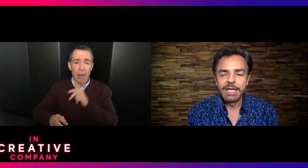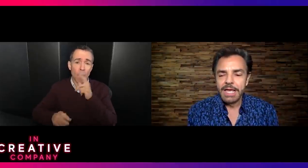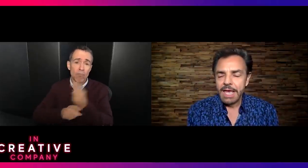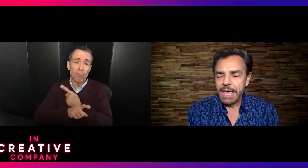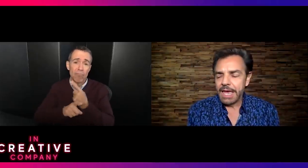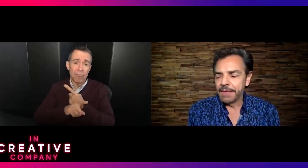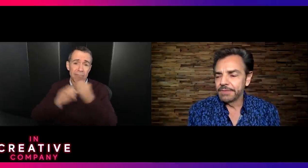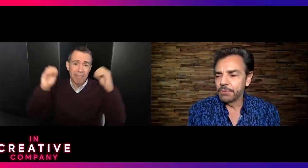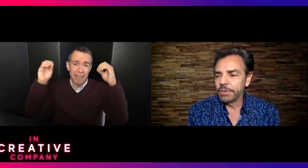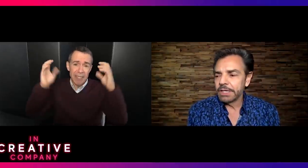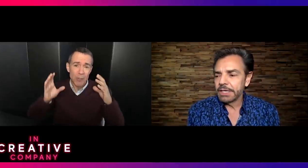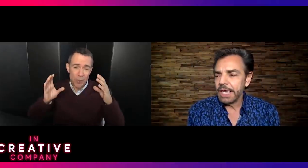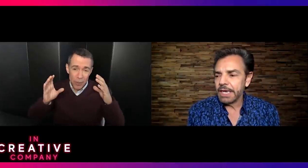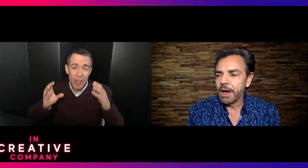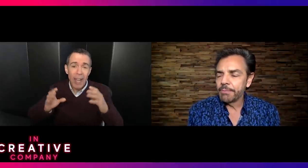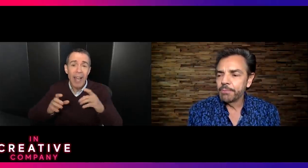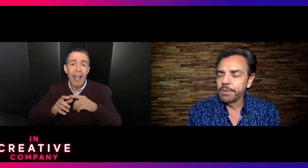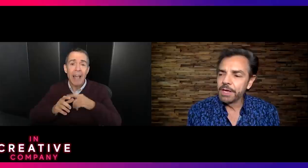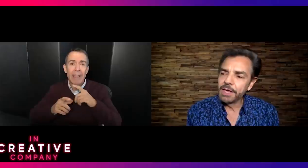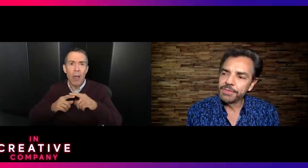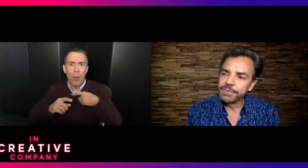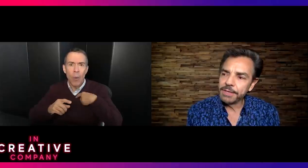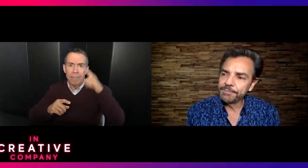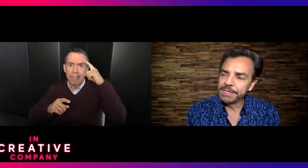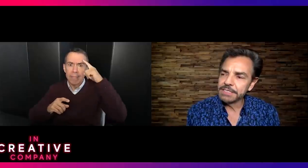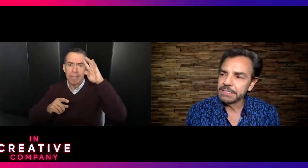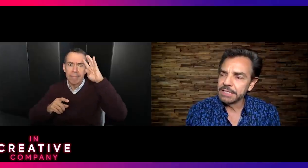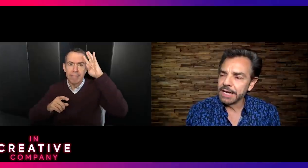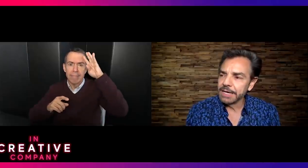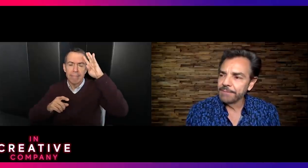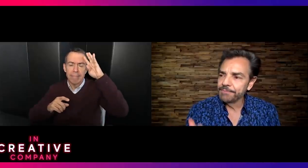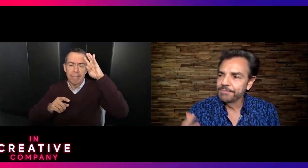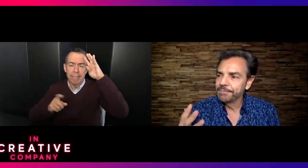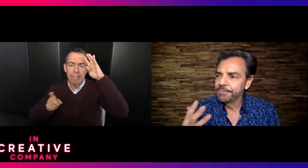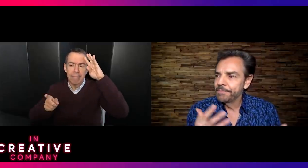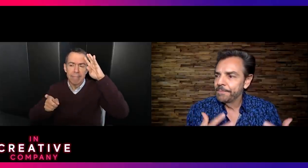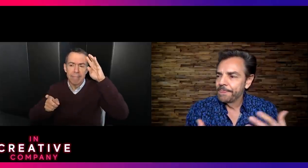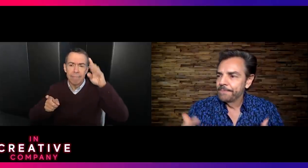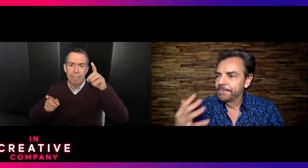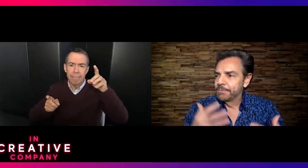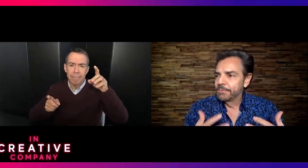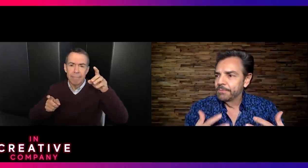teacher. And then we came up with this